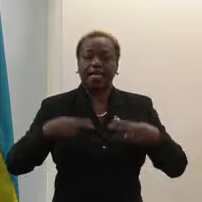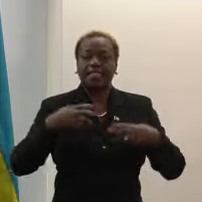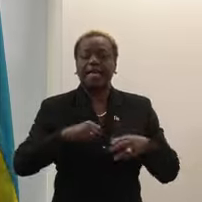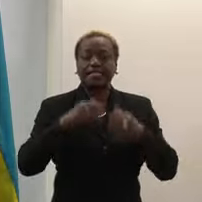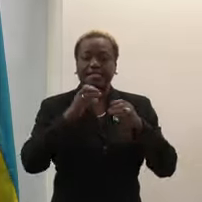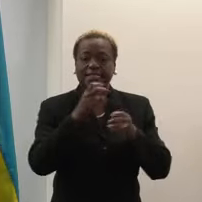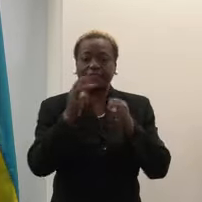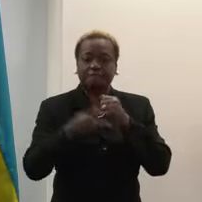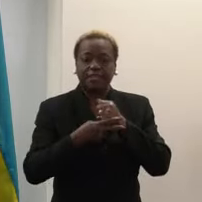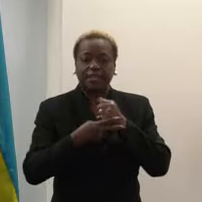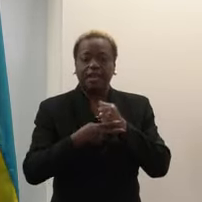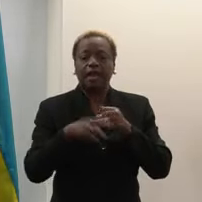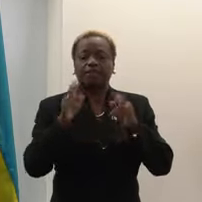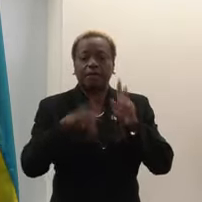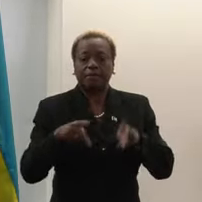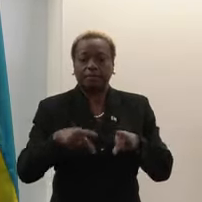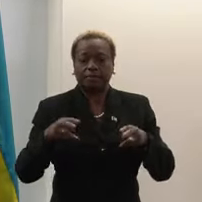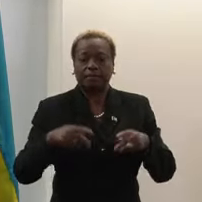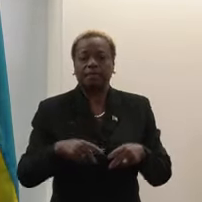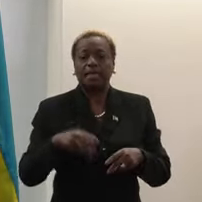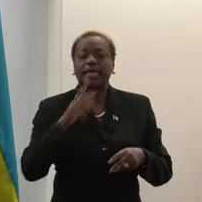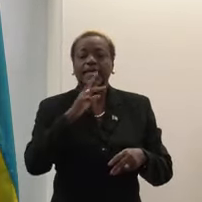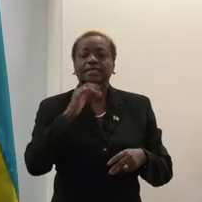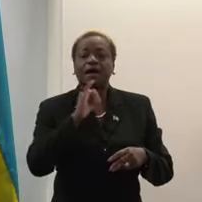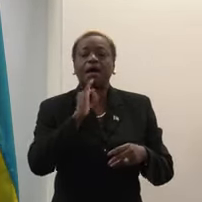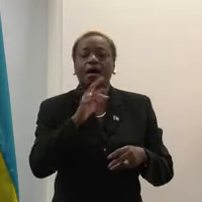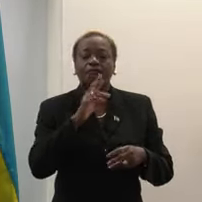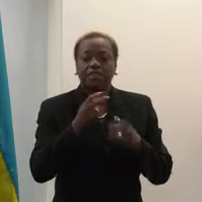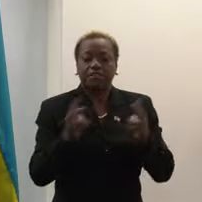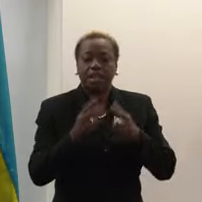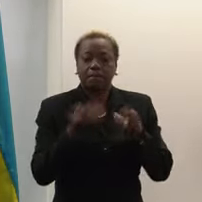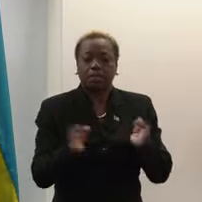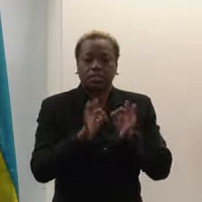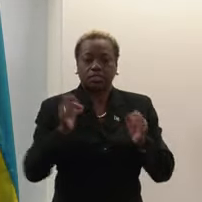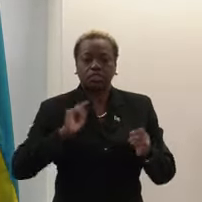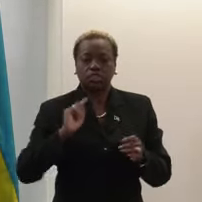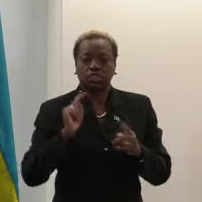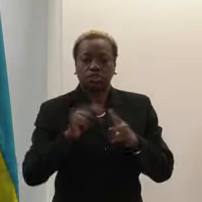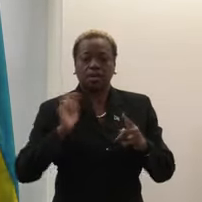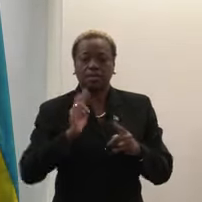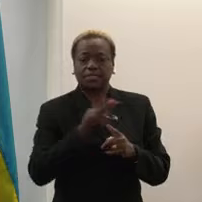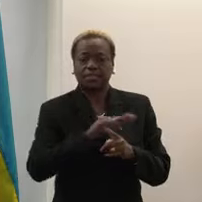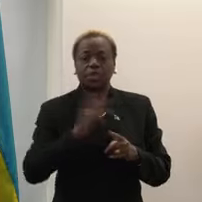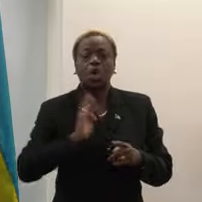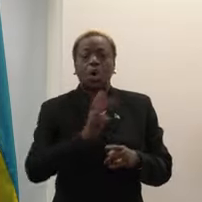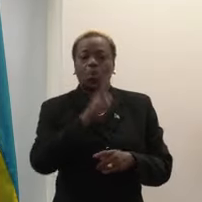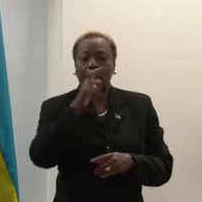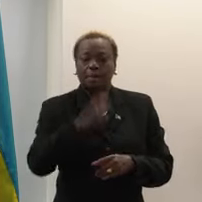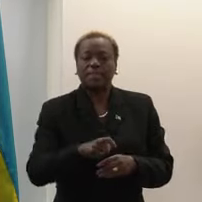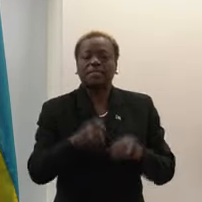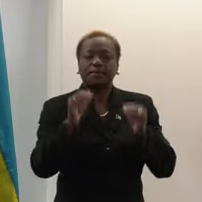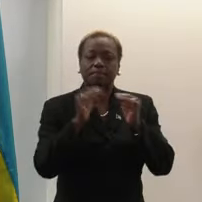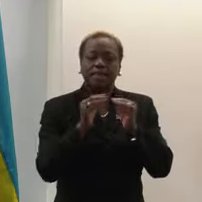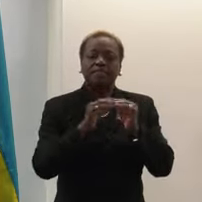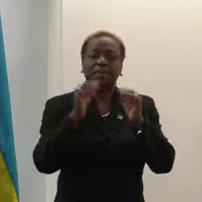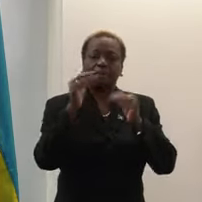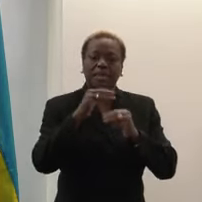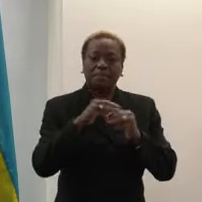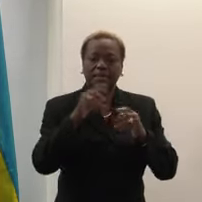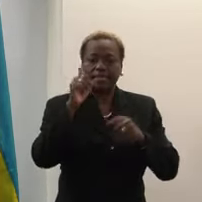and residents is our priority. We must also meet the minimum needs of our